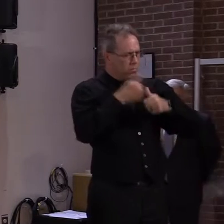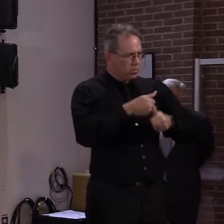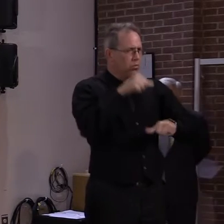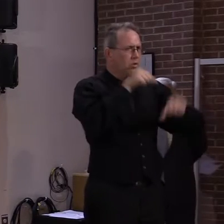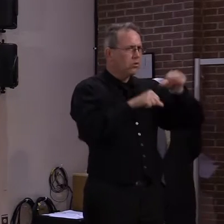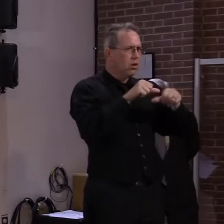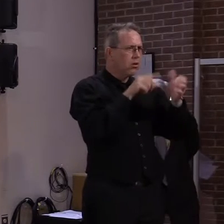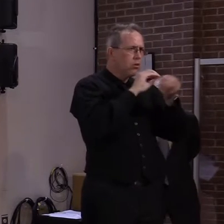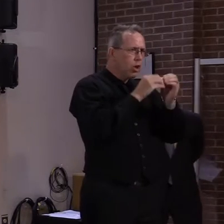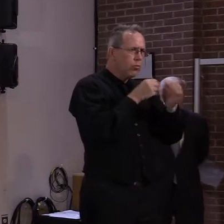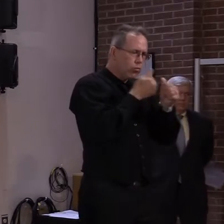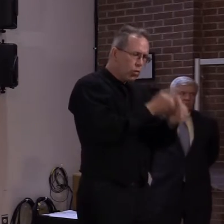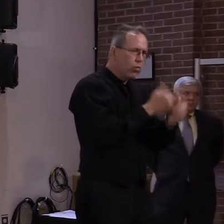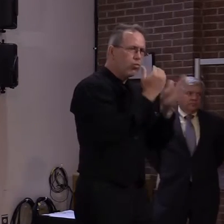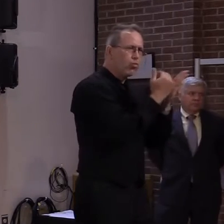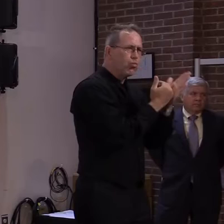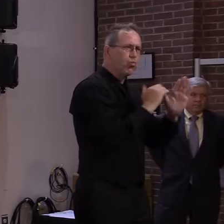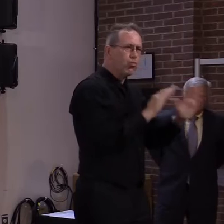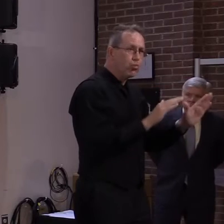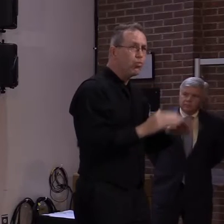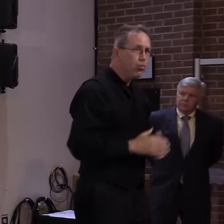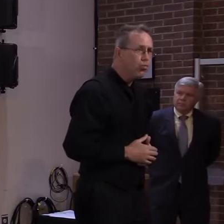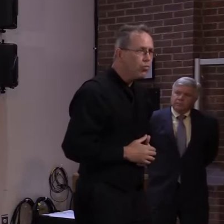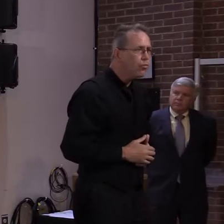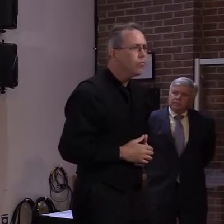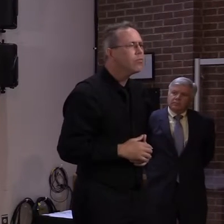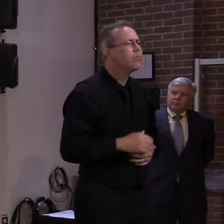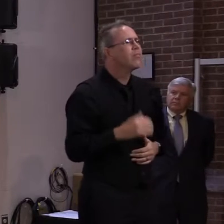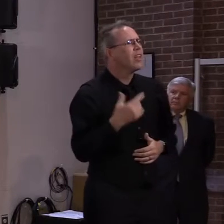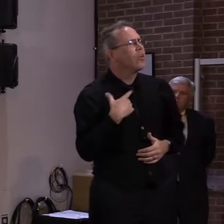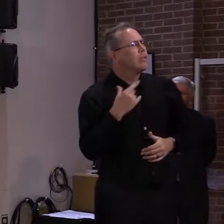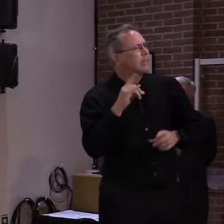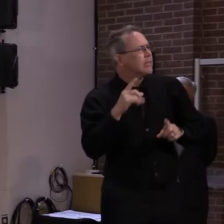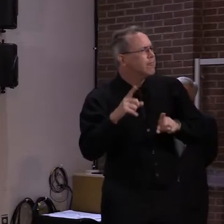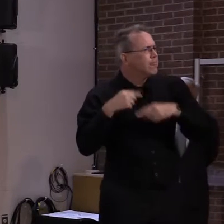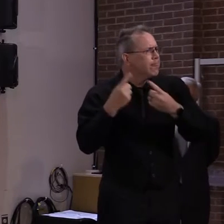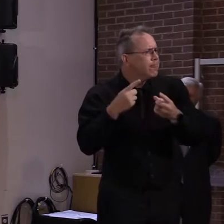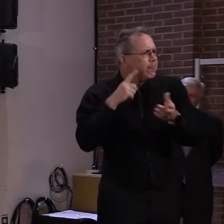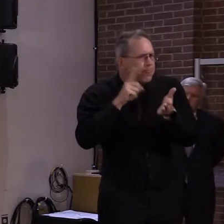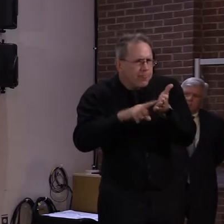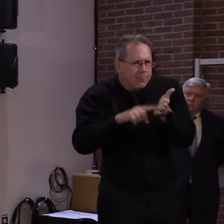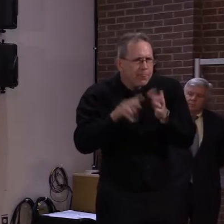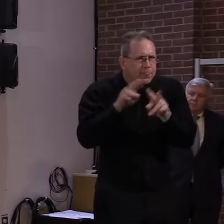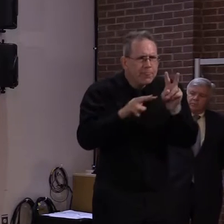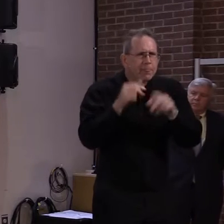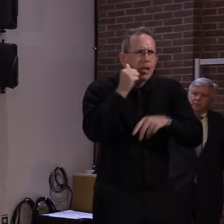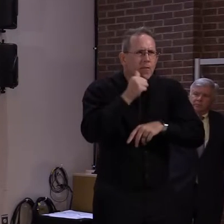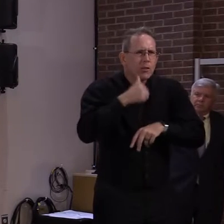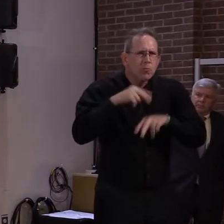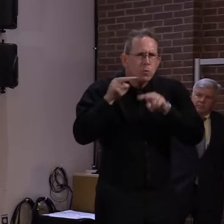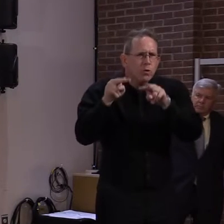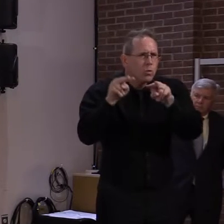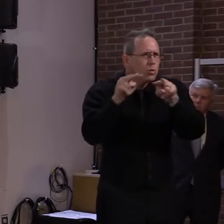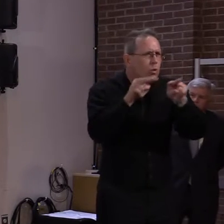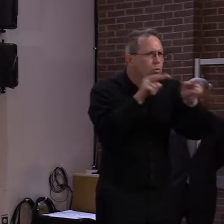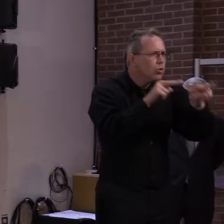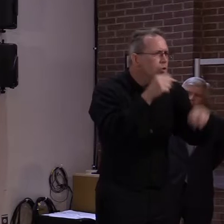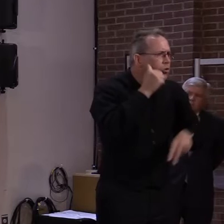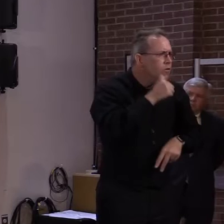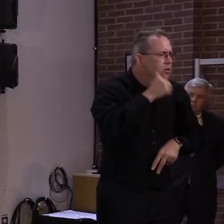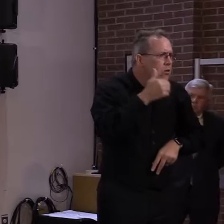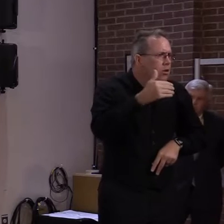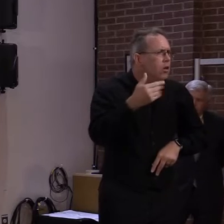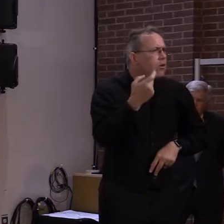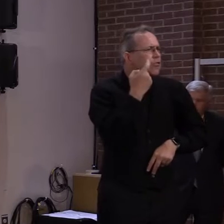is why we've been monitoring the data very closely, especially in recent weeks. And while